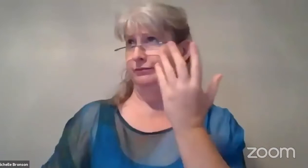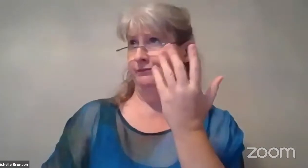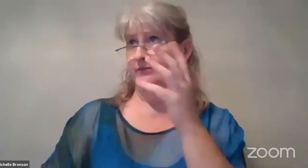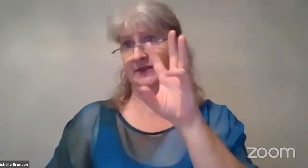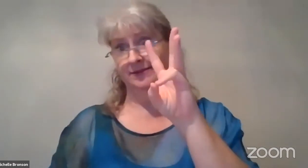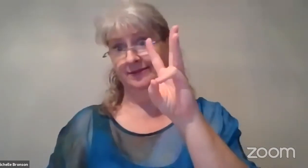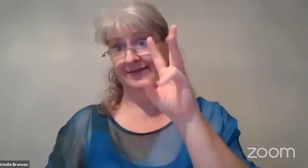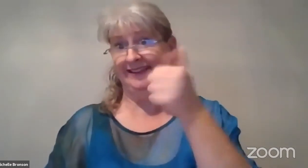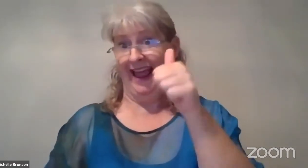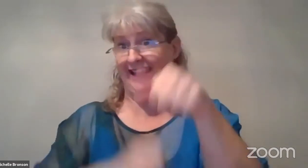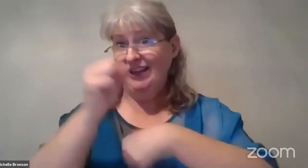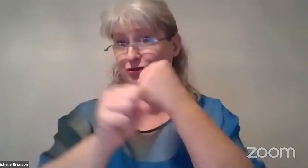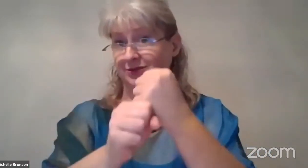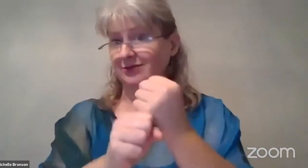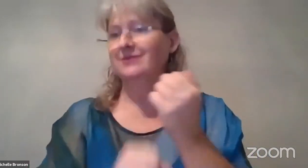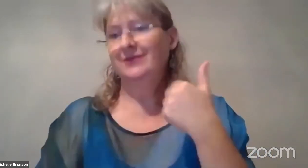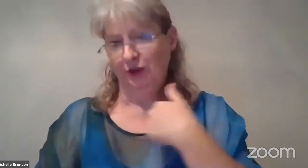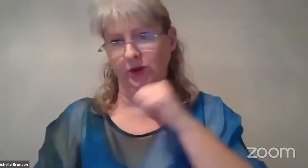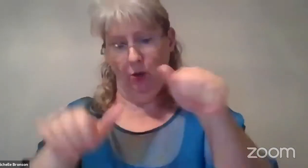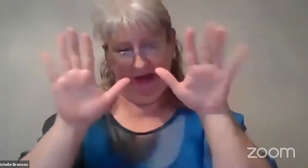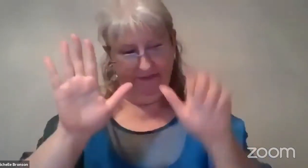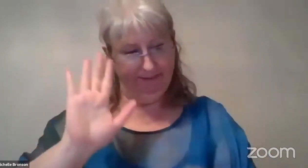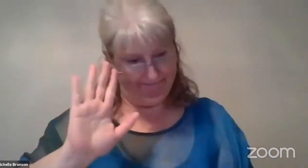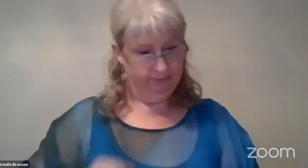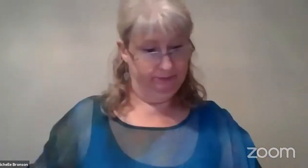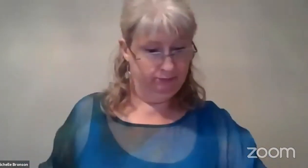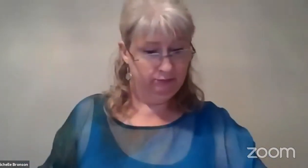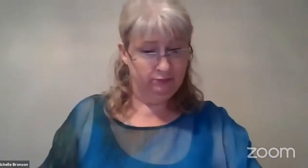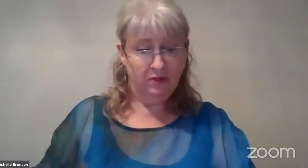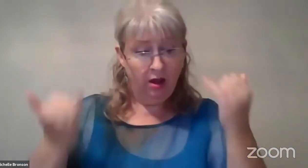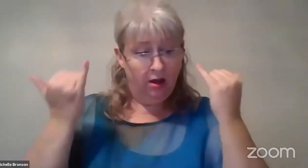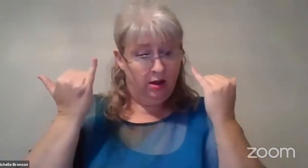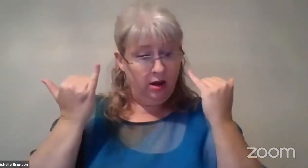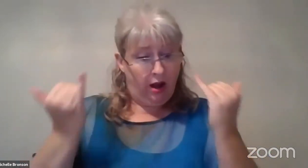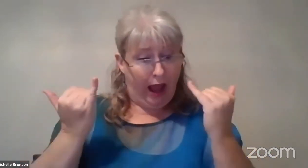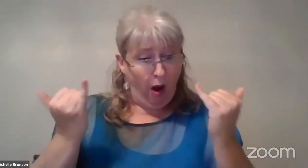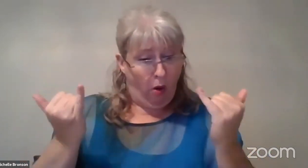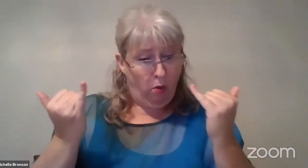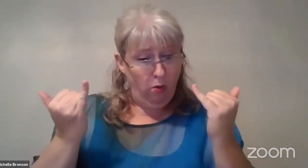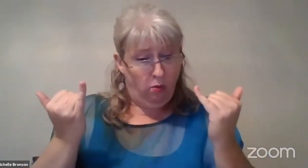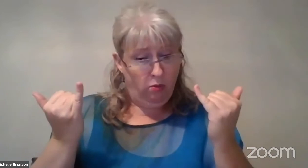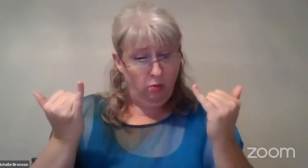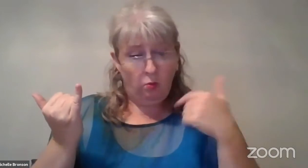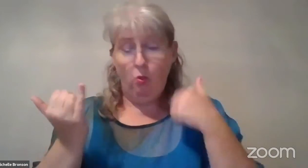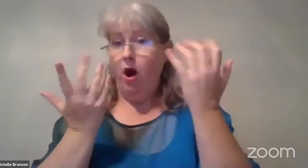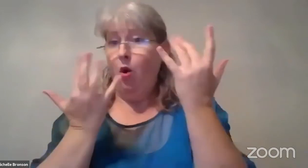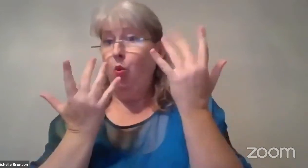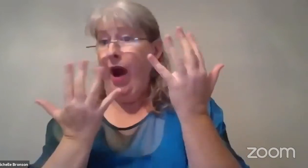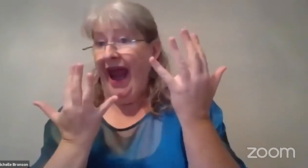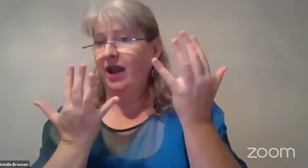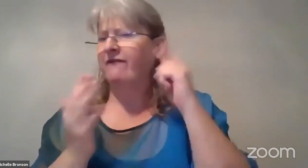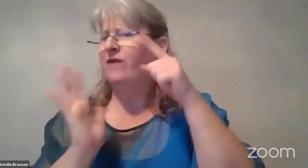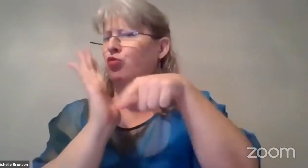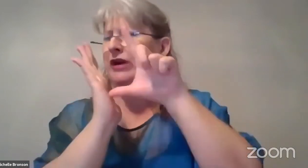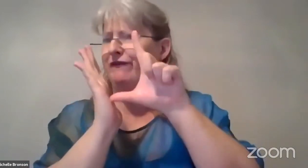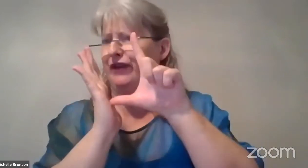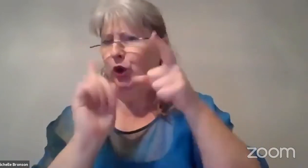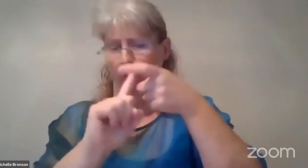Tulare and EDD. Our perseverance and persistence paid off. So we will not give up now. We are